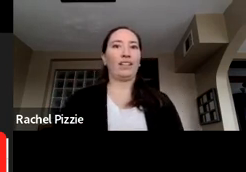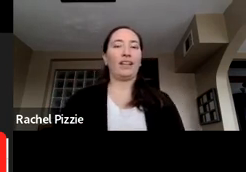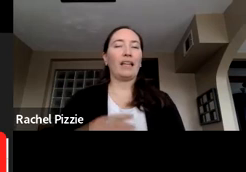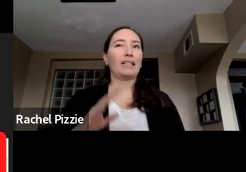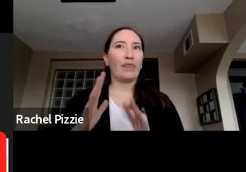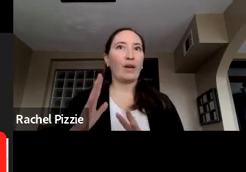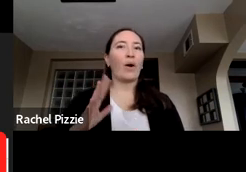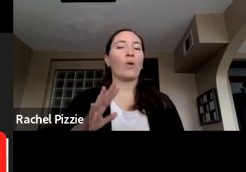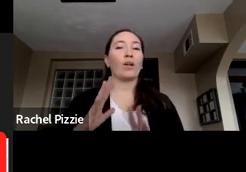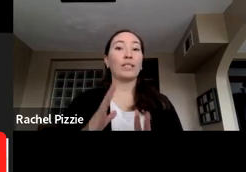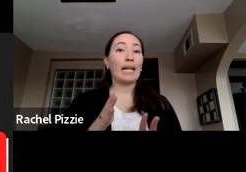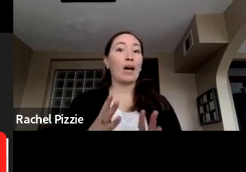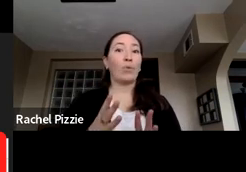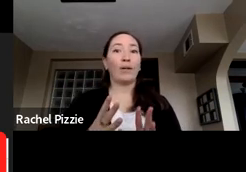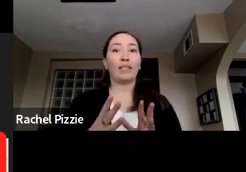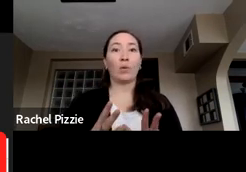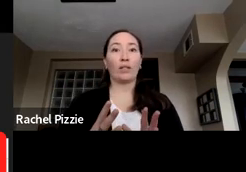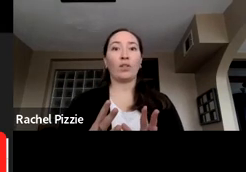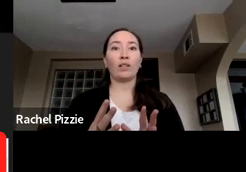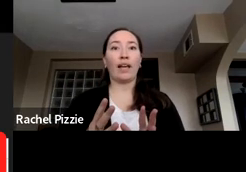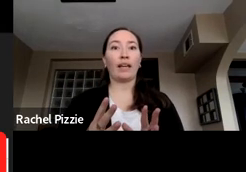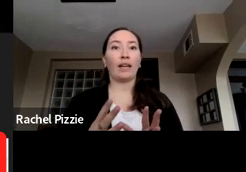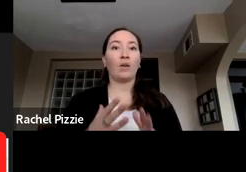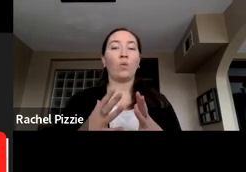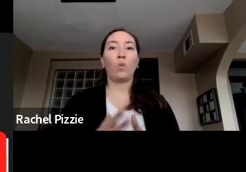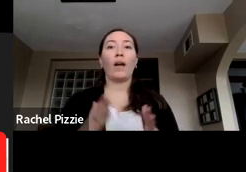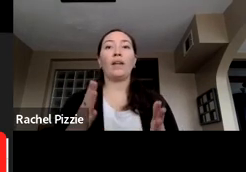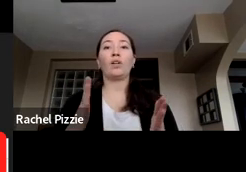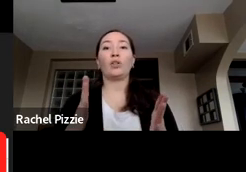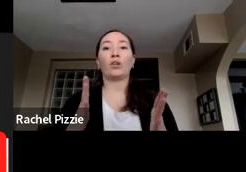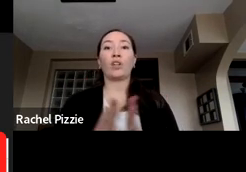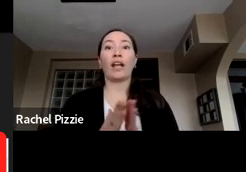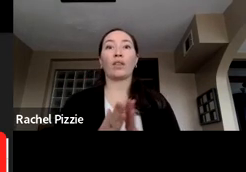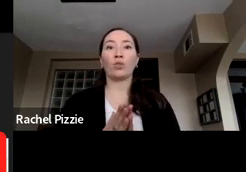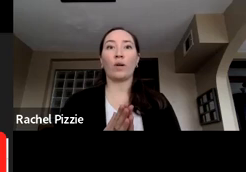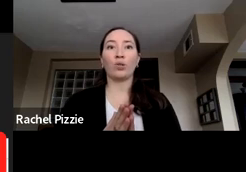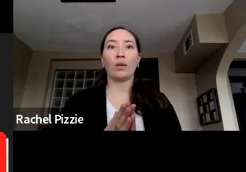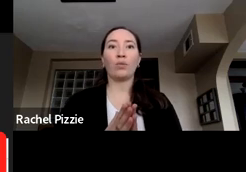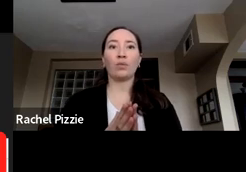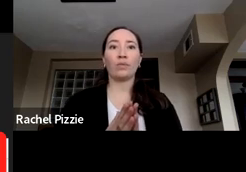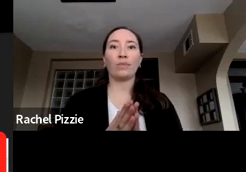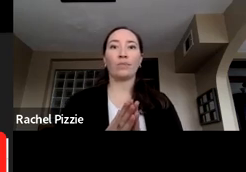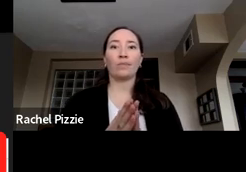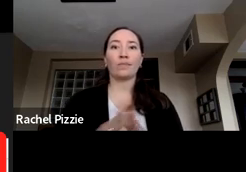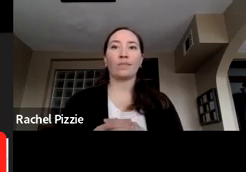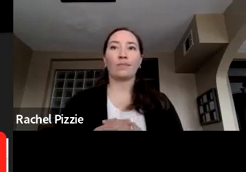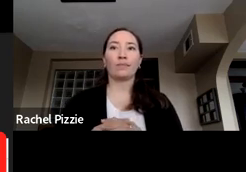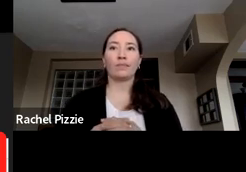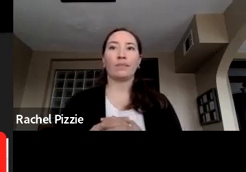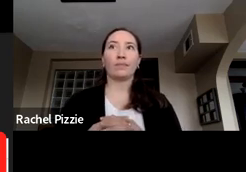suggestion to think about what your data output is going to look like when you're creating those question labels.